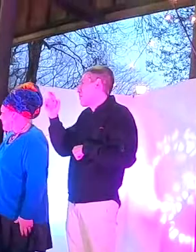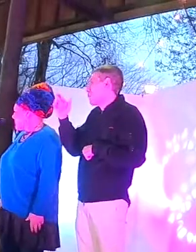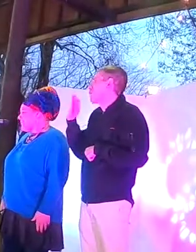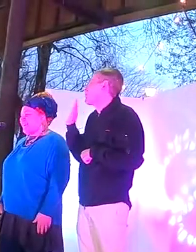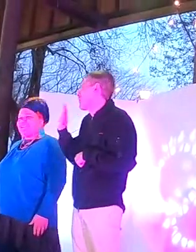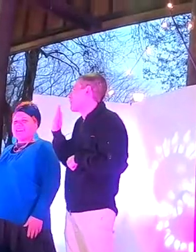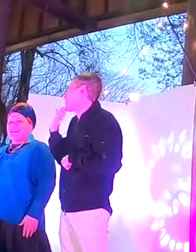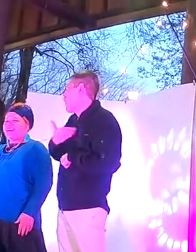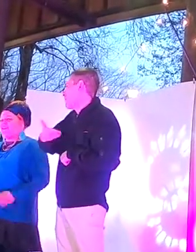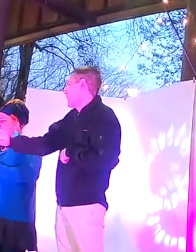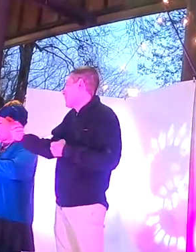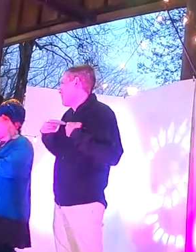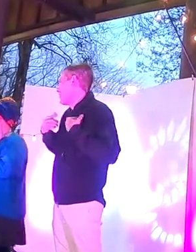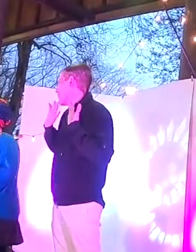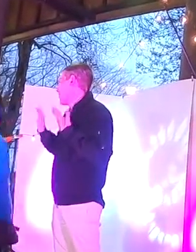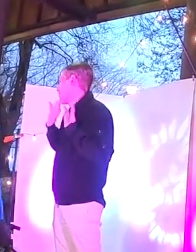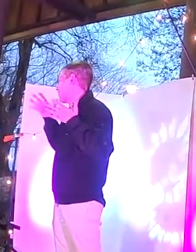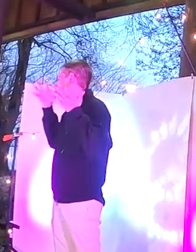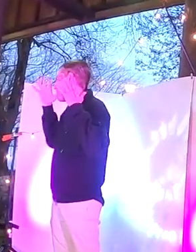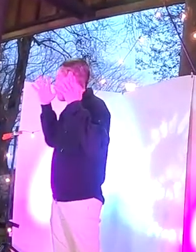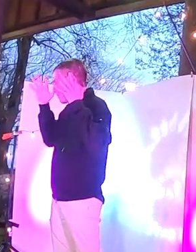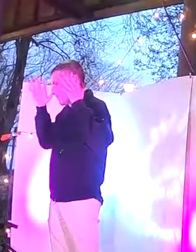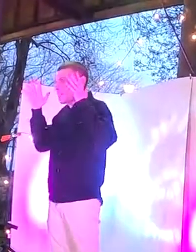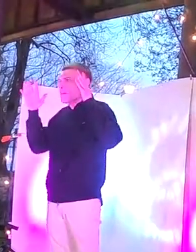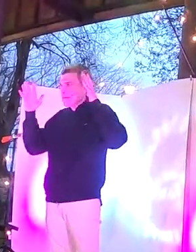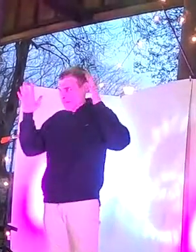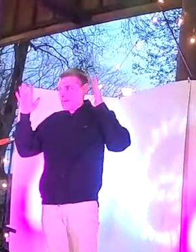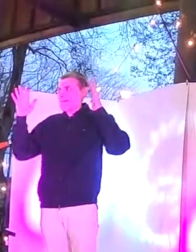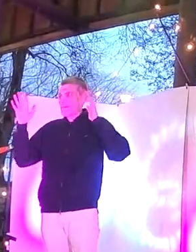inviting me. Thank you.